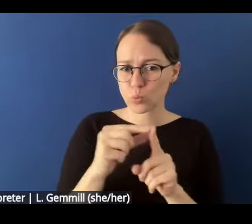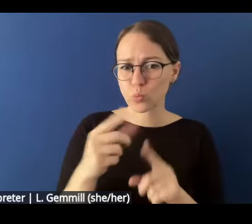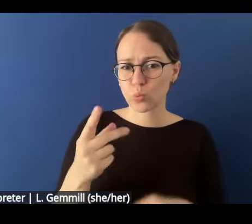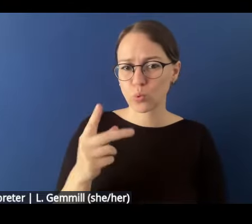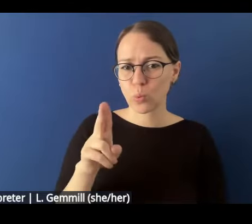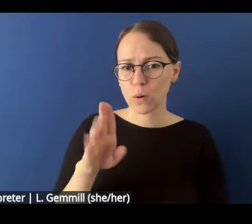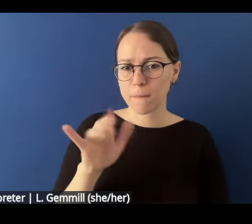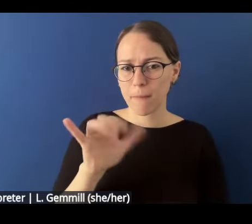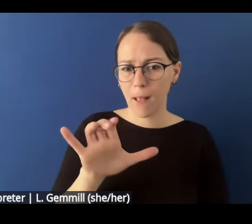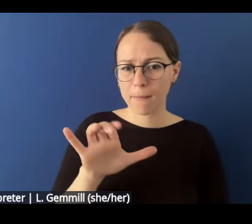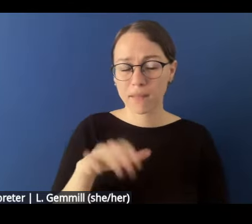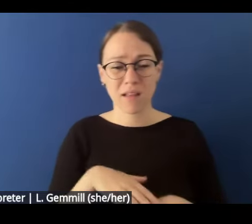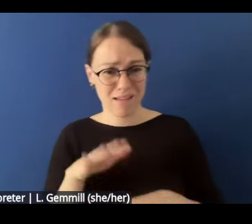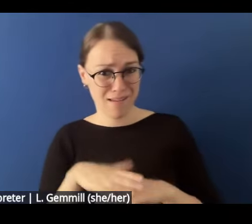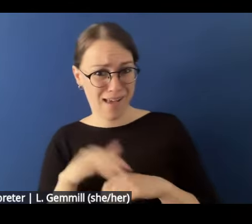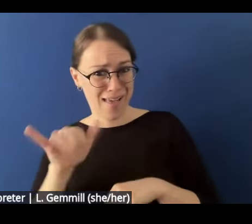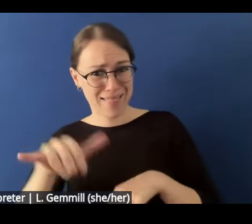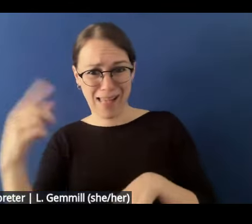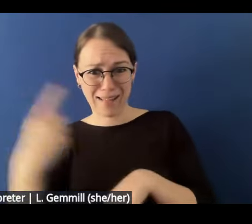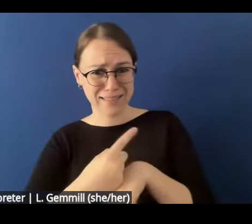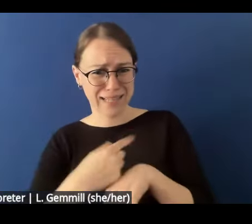submitted other than a petition.